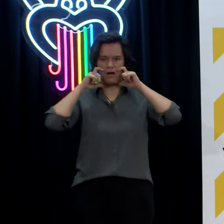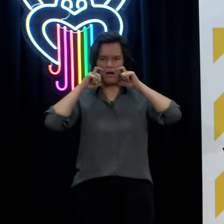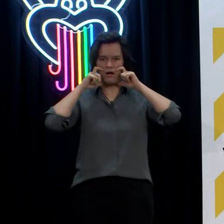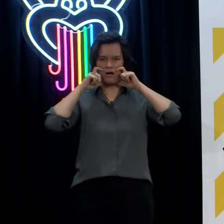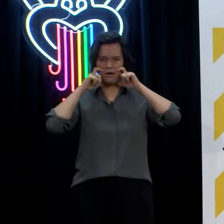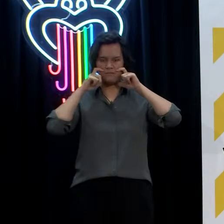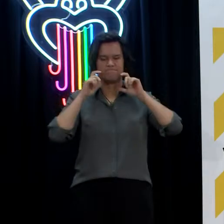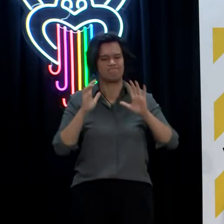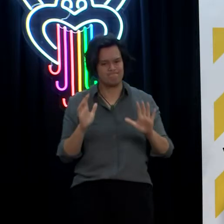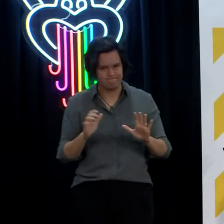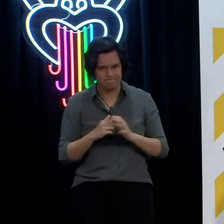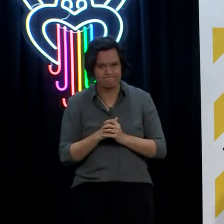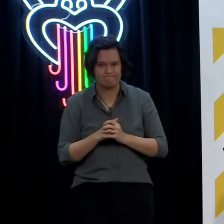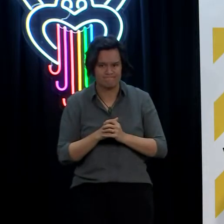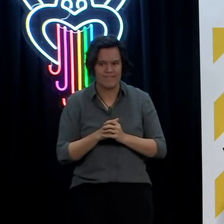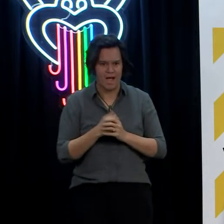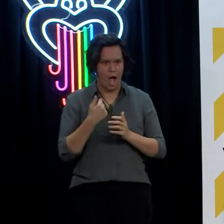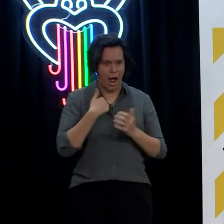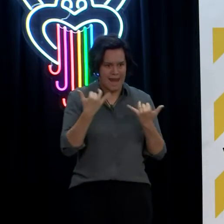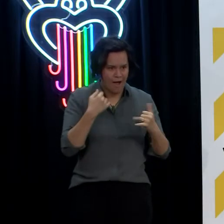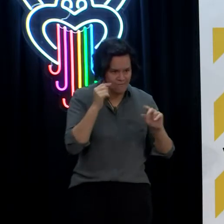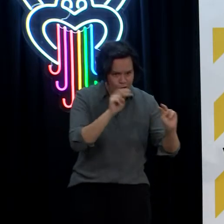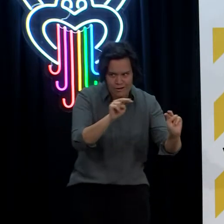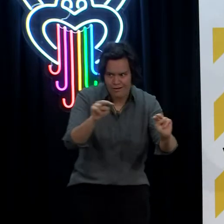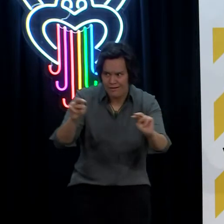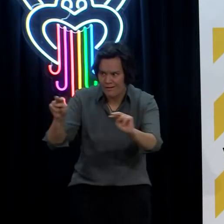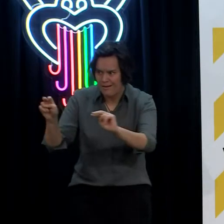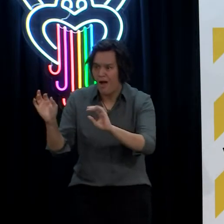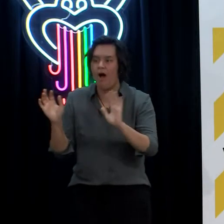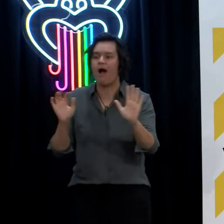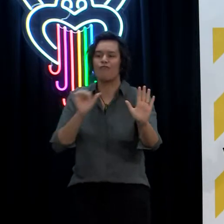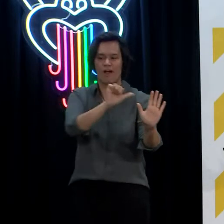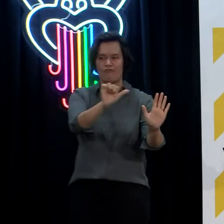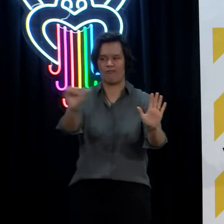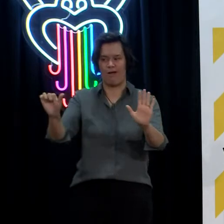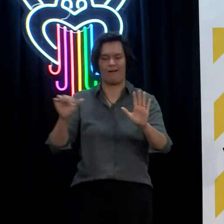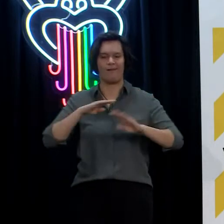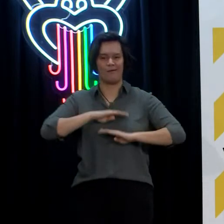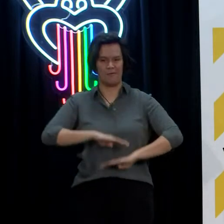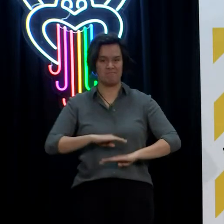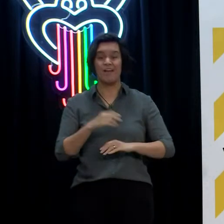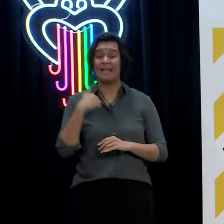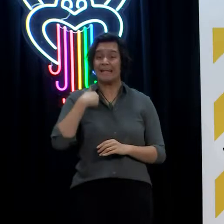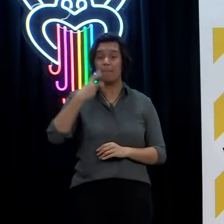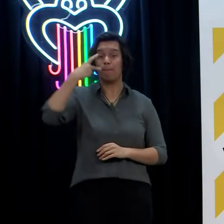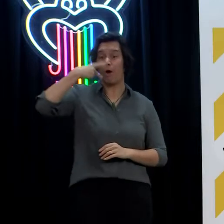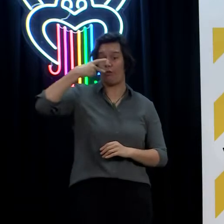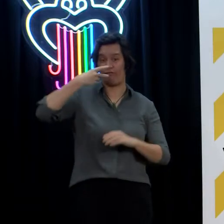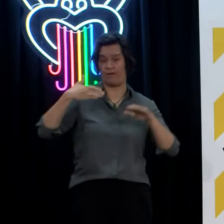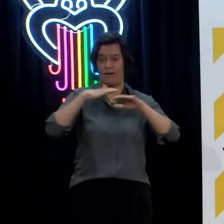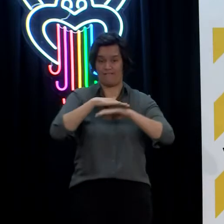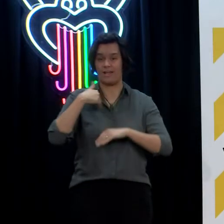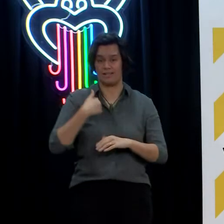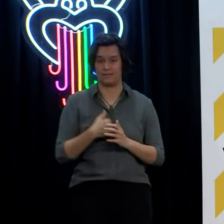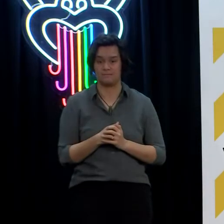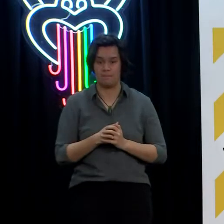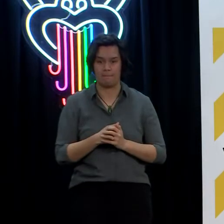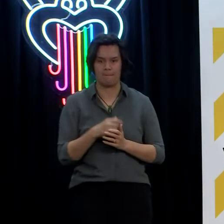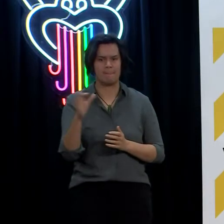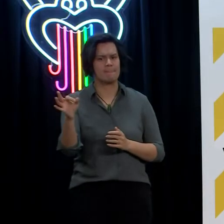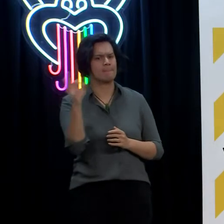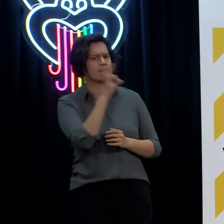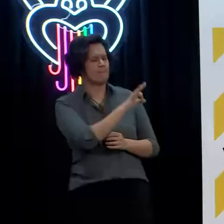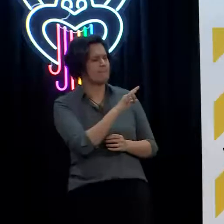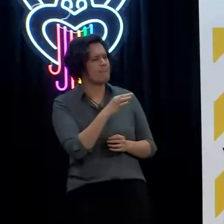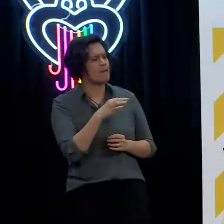I'm just scanning to see if anyone's in that situation at the moment, but you do have to cover your nose and your mouth. Experts, though, they're calling on the